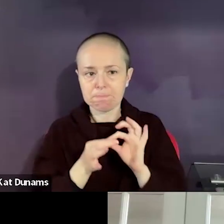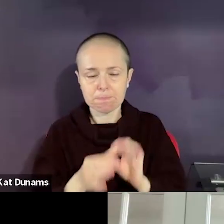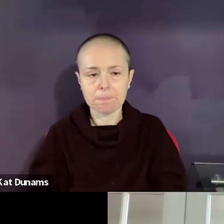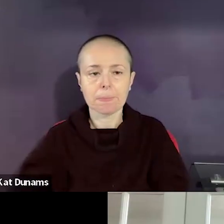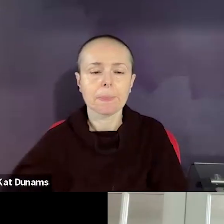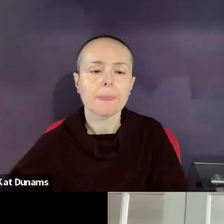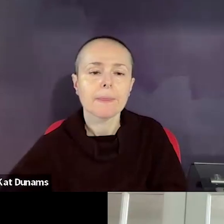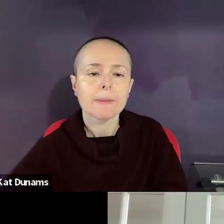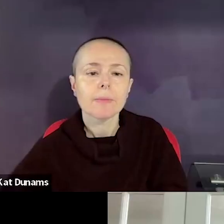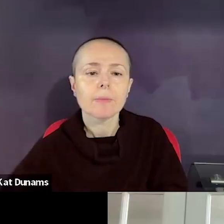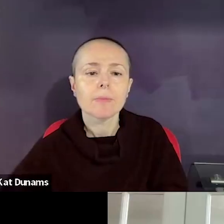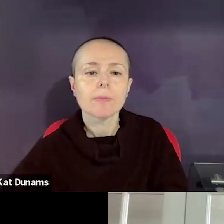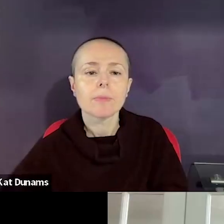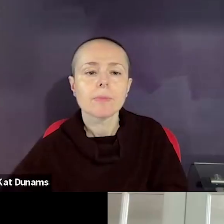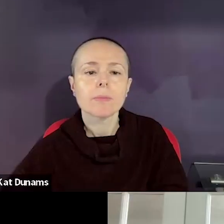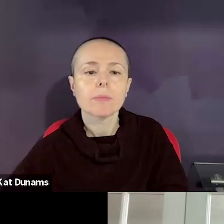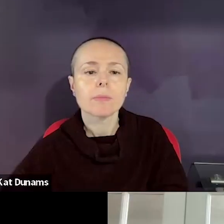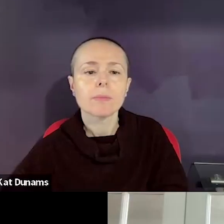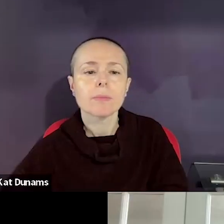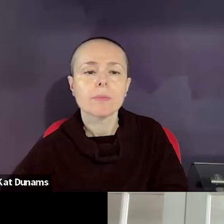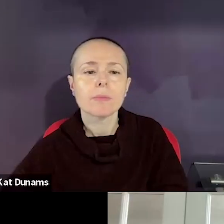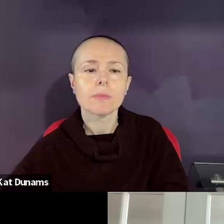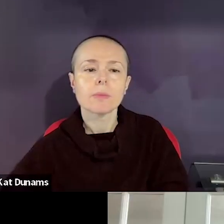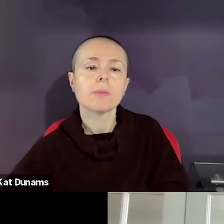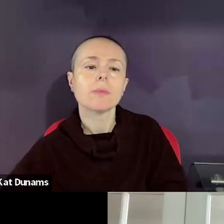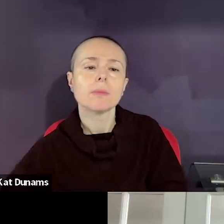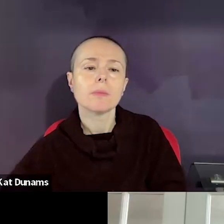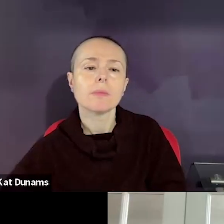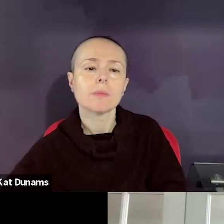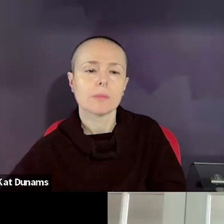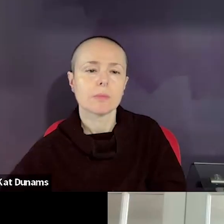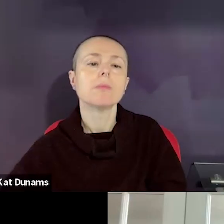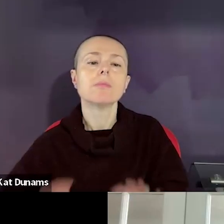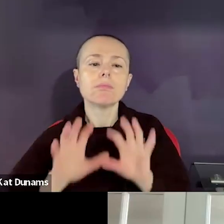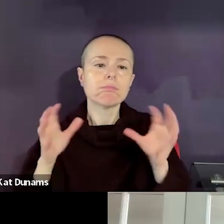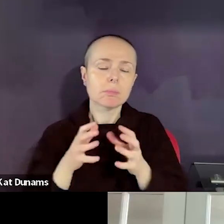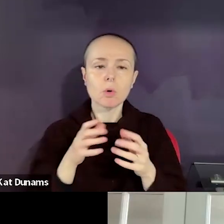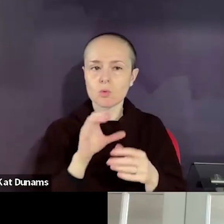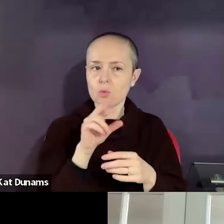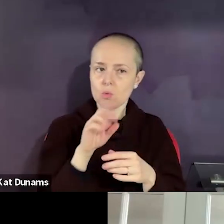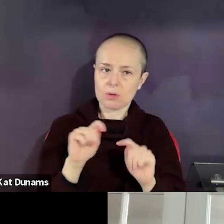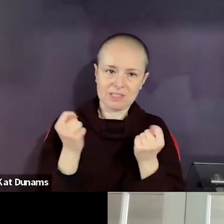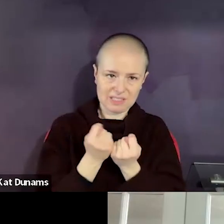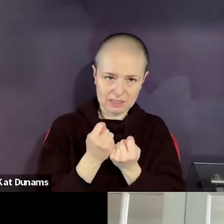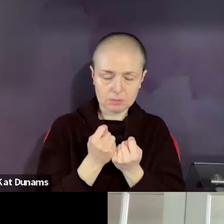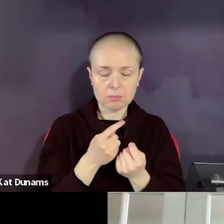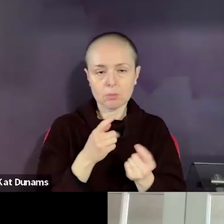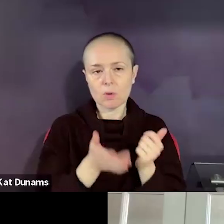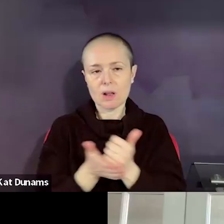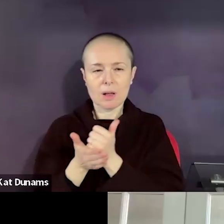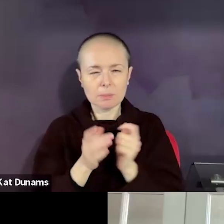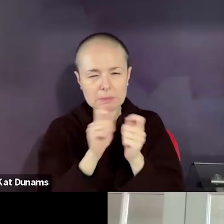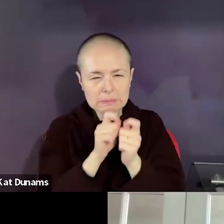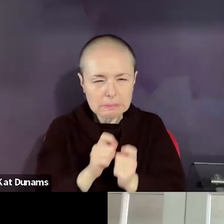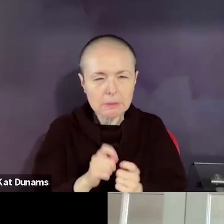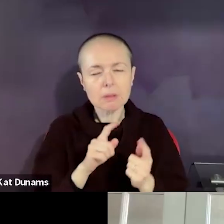We have a core team who handles our logistics, such as studio bookings, emails,